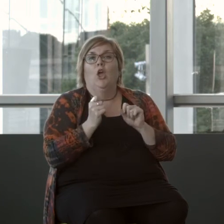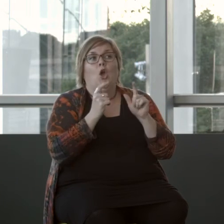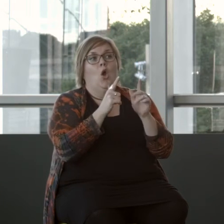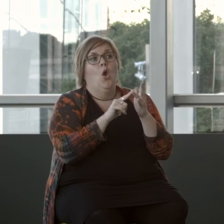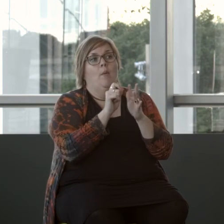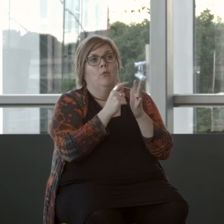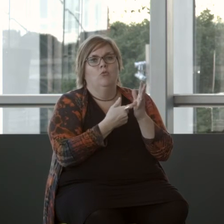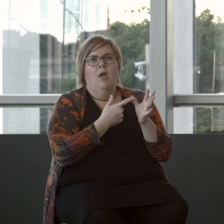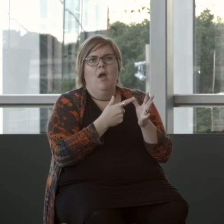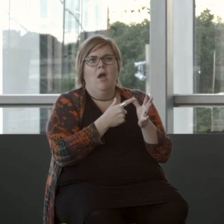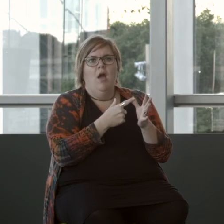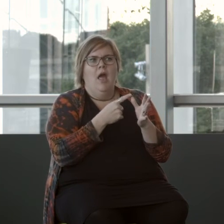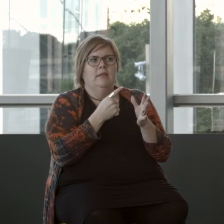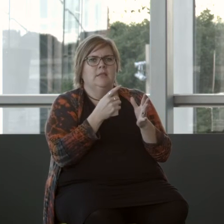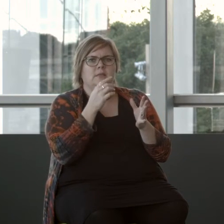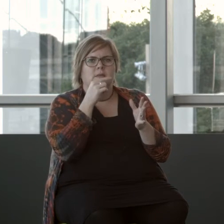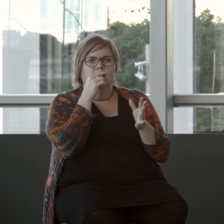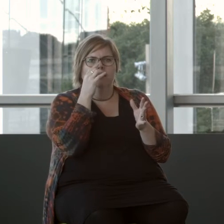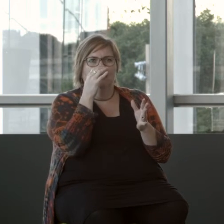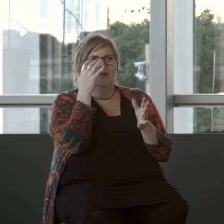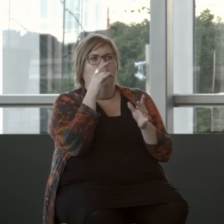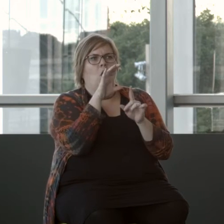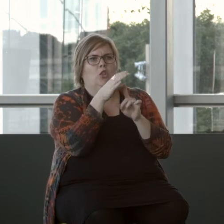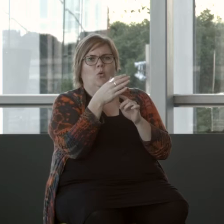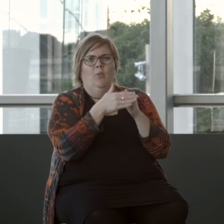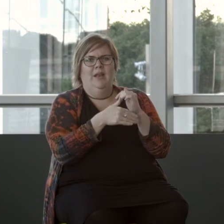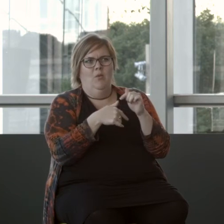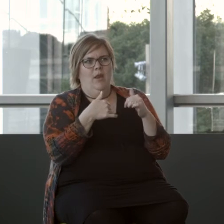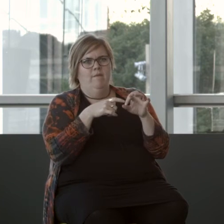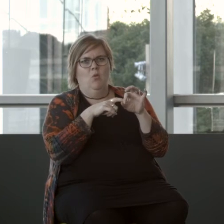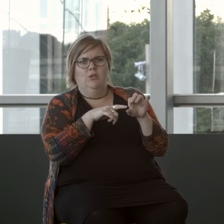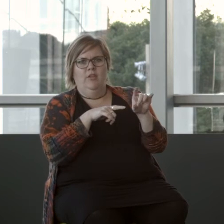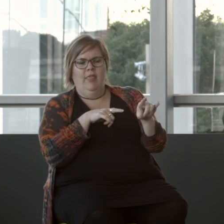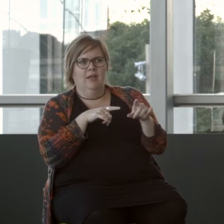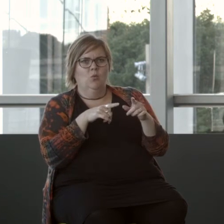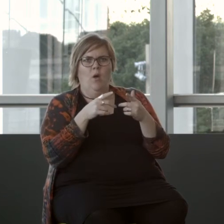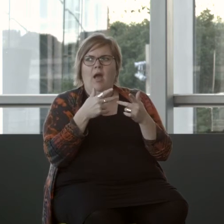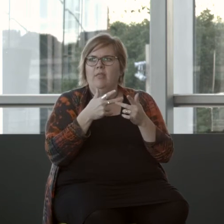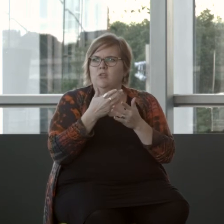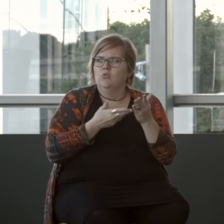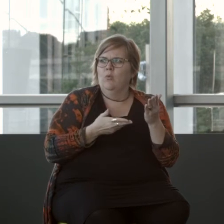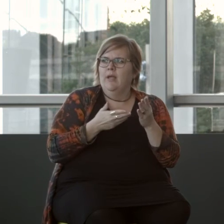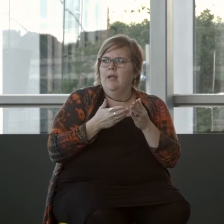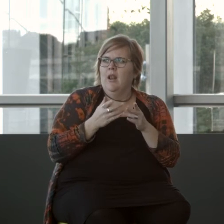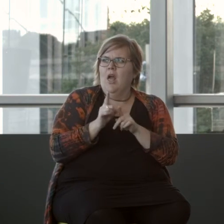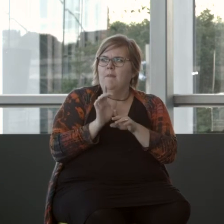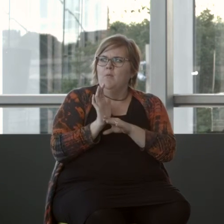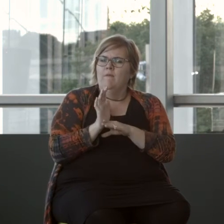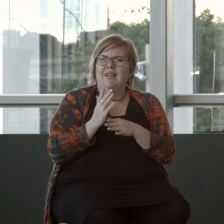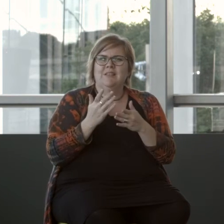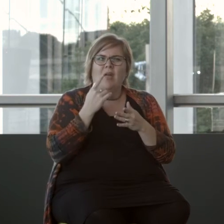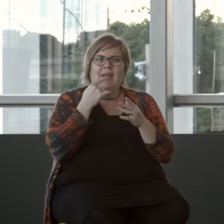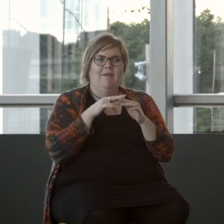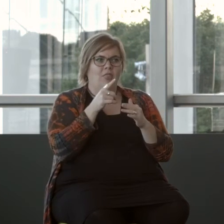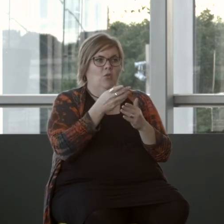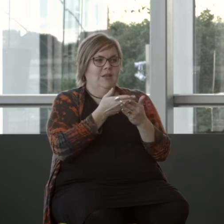this high bastion of culture and we don't question it, and other stories as well, like movies. And I think maybe tweaking those